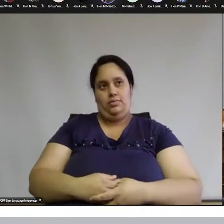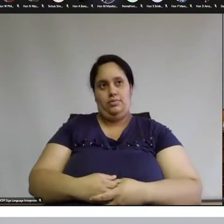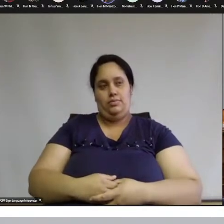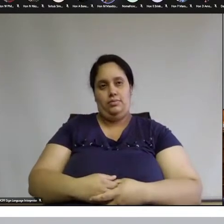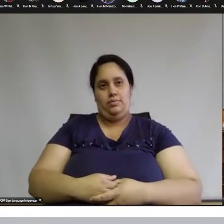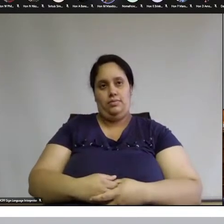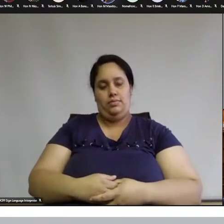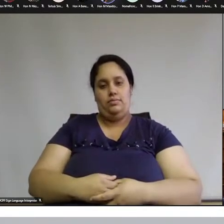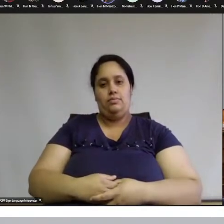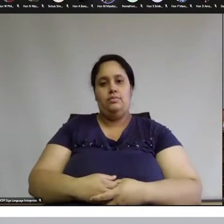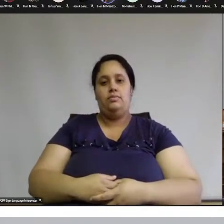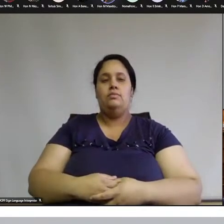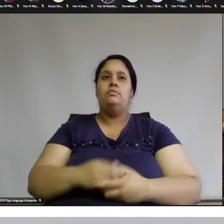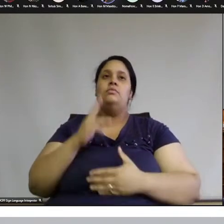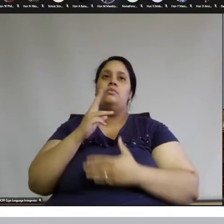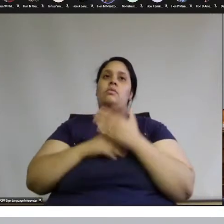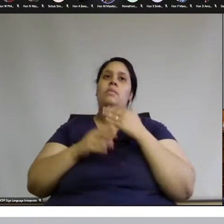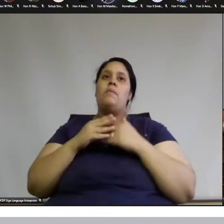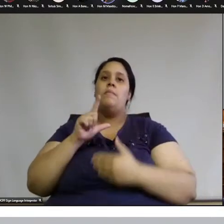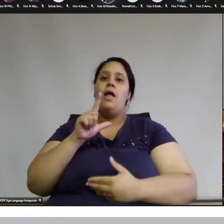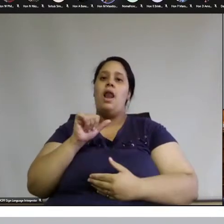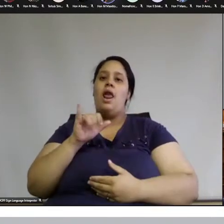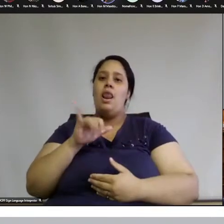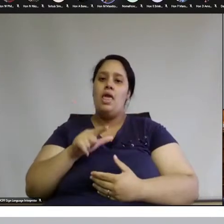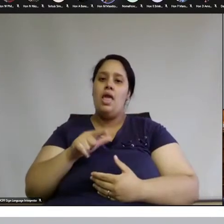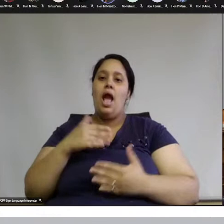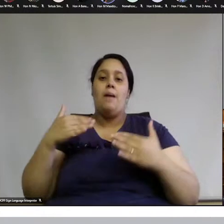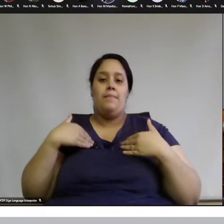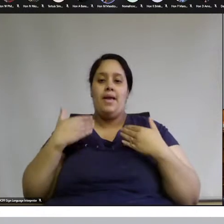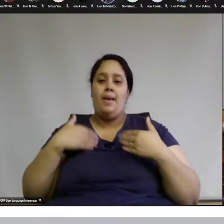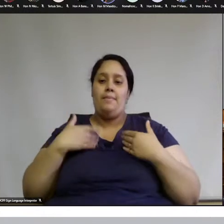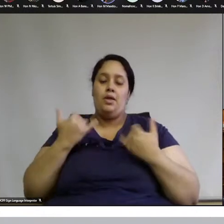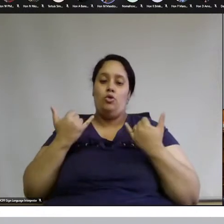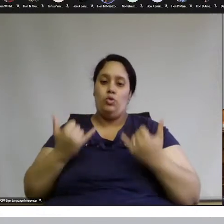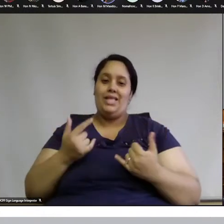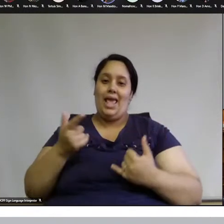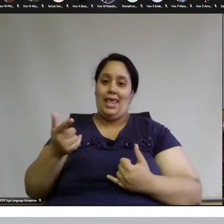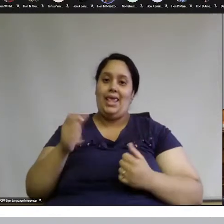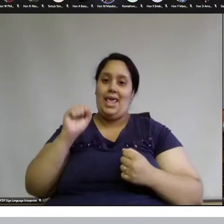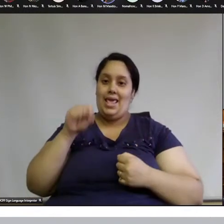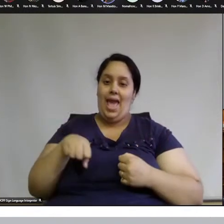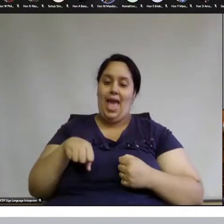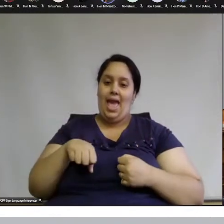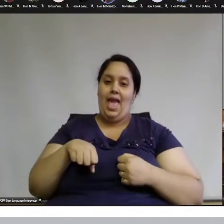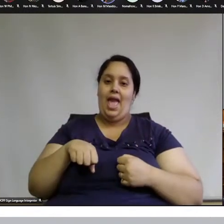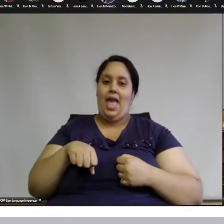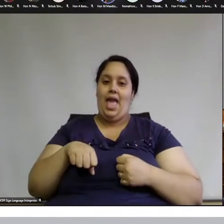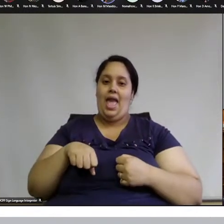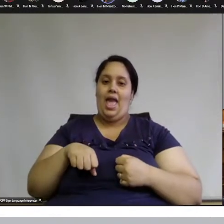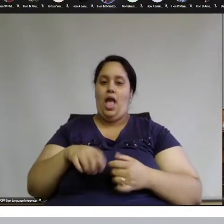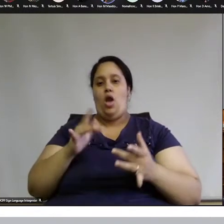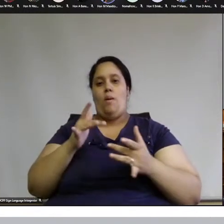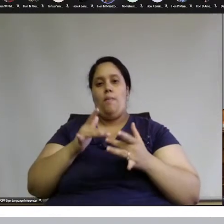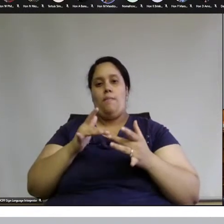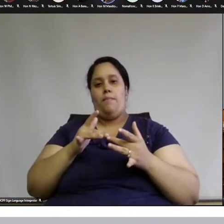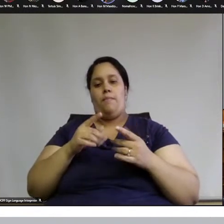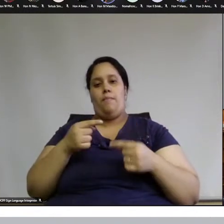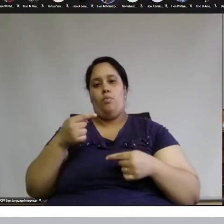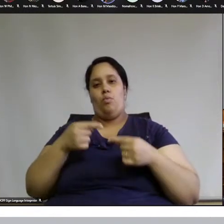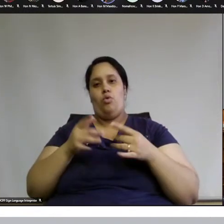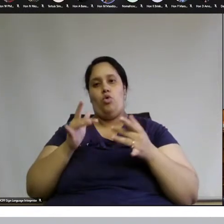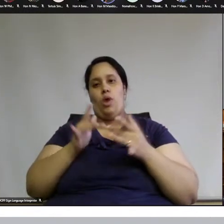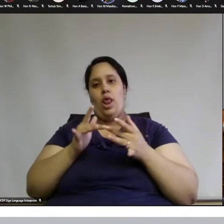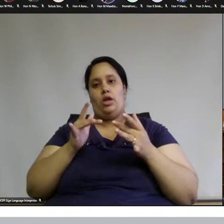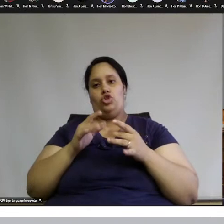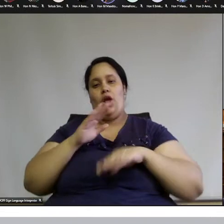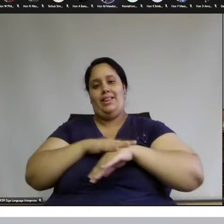Member Lily, I'm so happy for him that today he managed to get his connection on time to